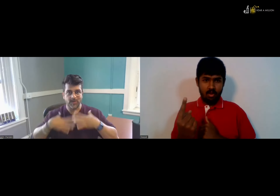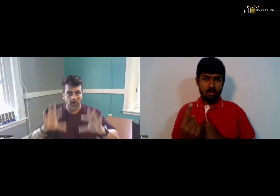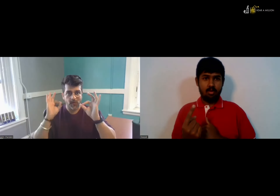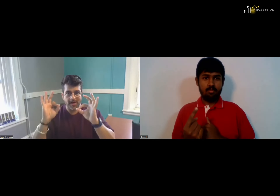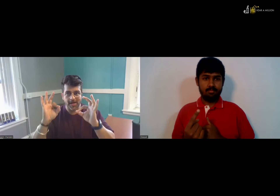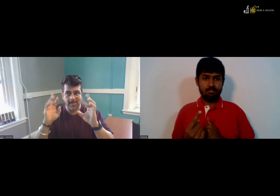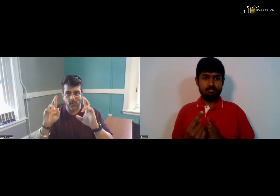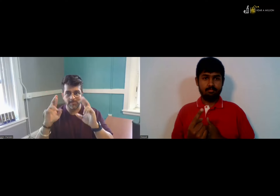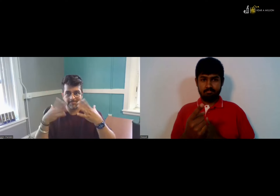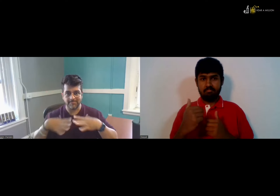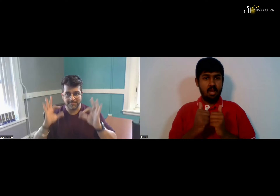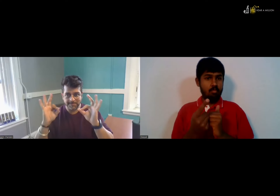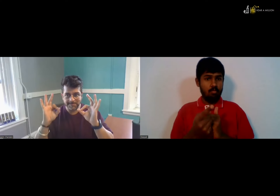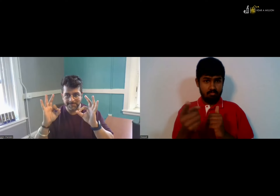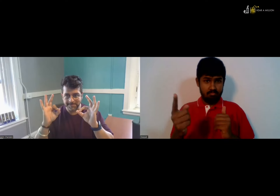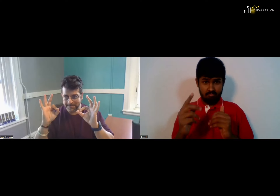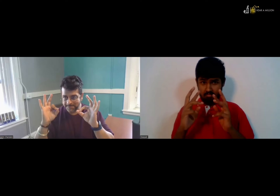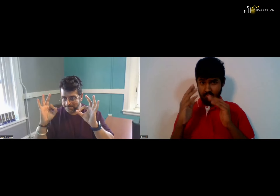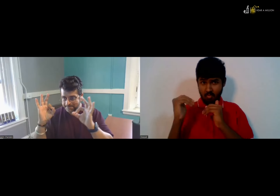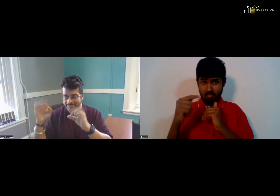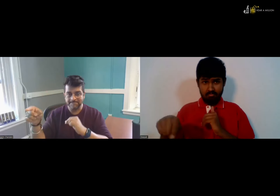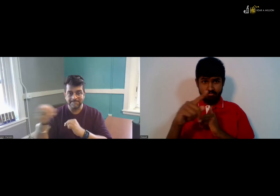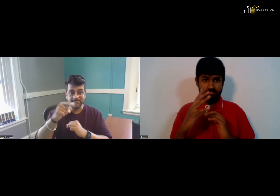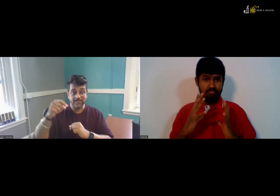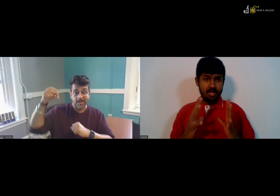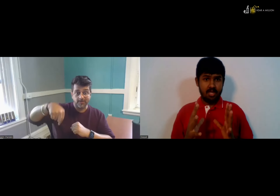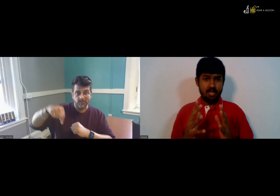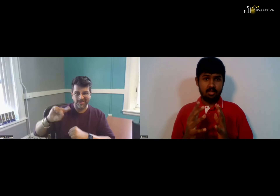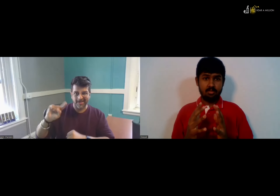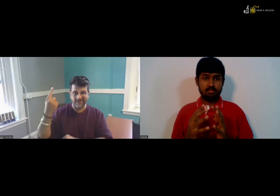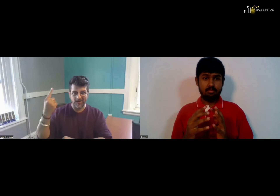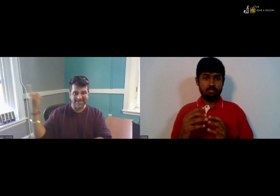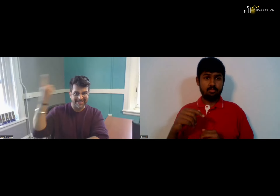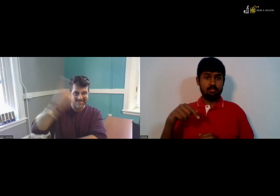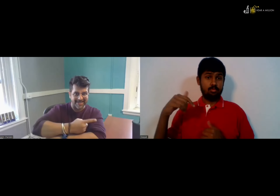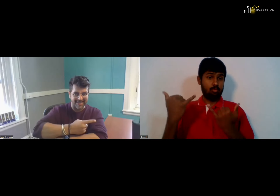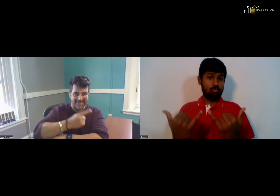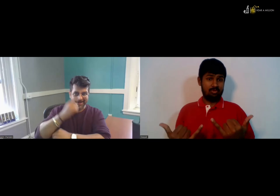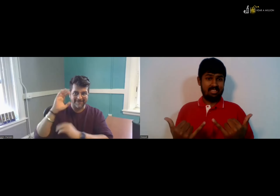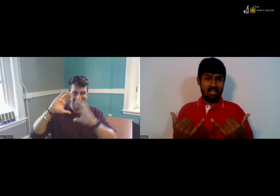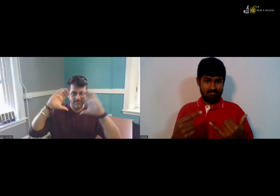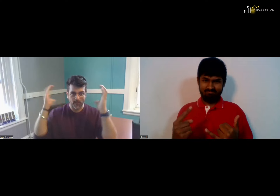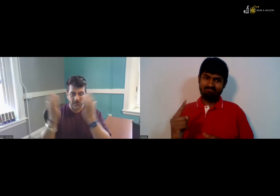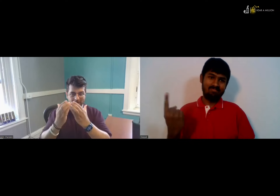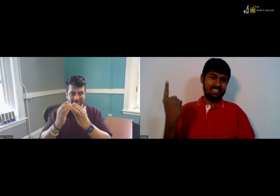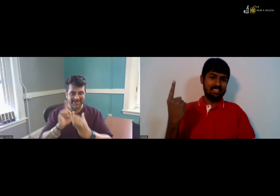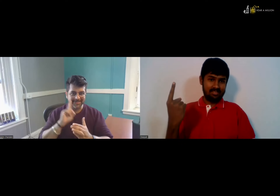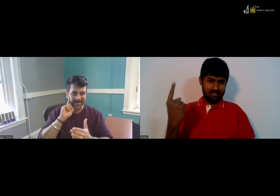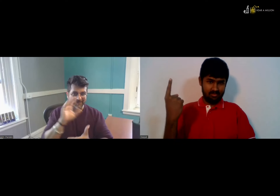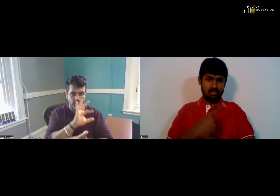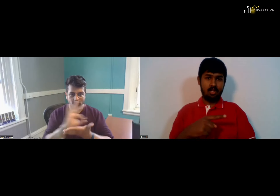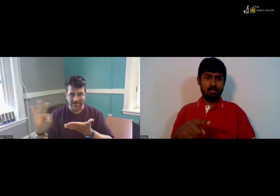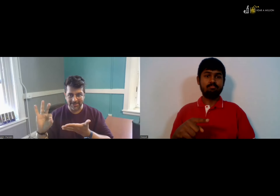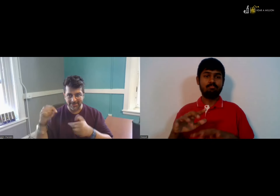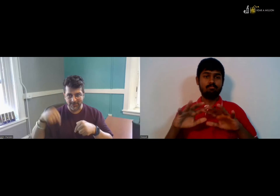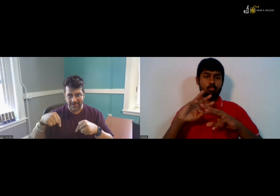Hello everyone. I hope you're all doing well. So today, this is the first day of International